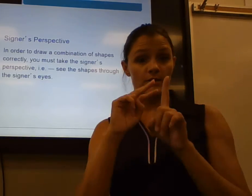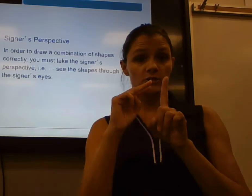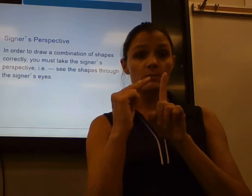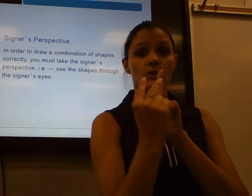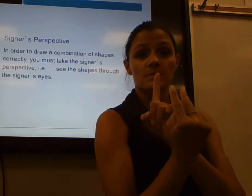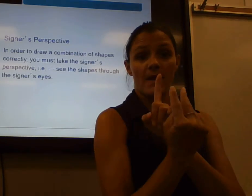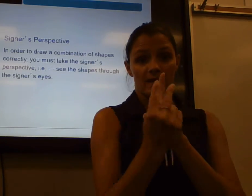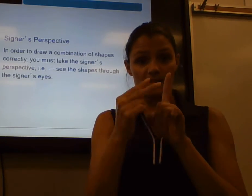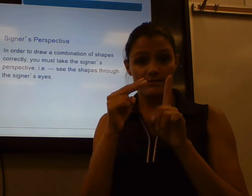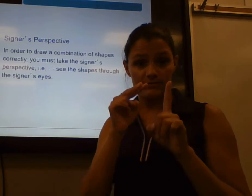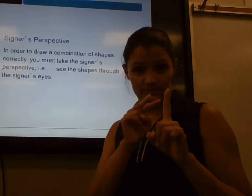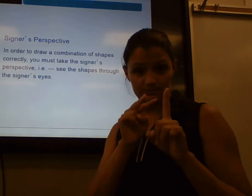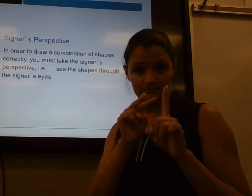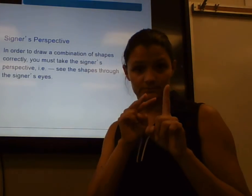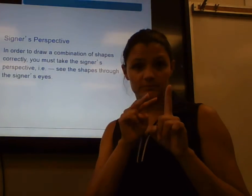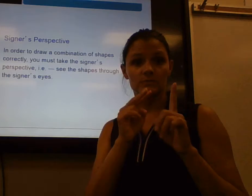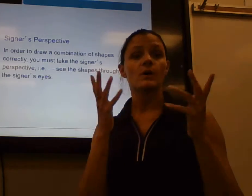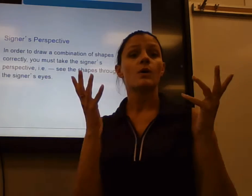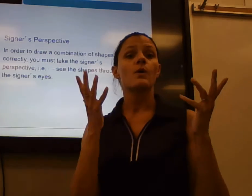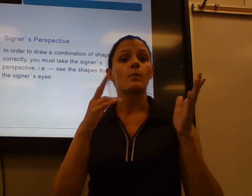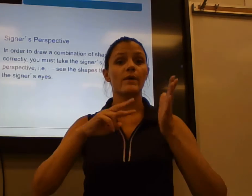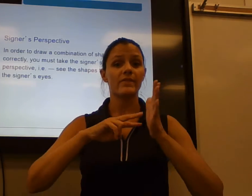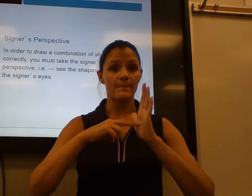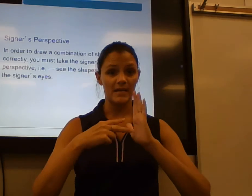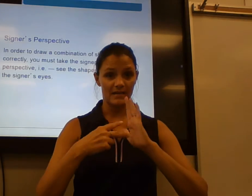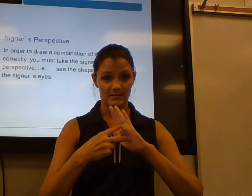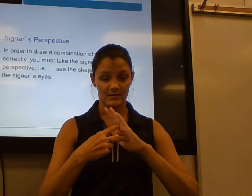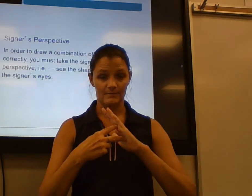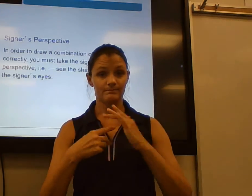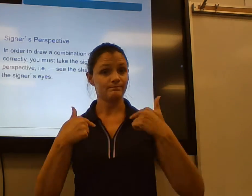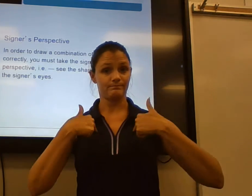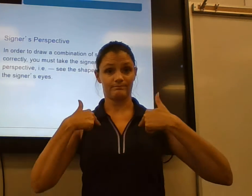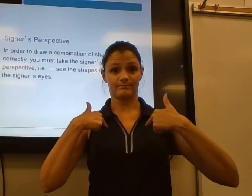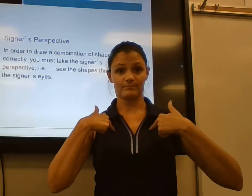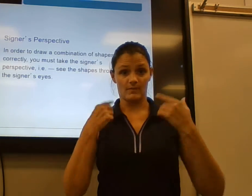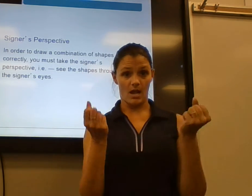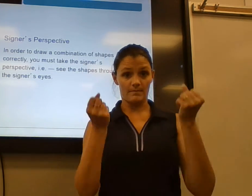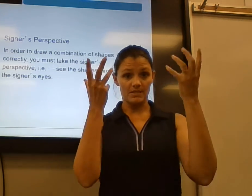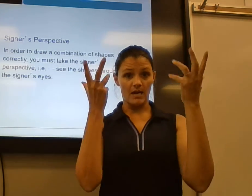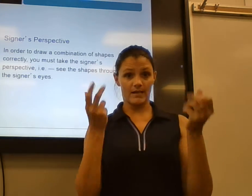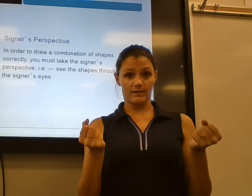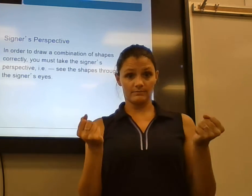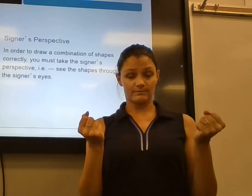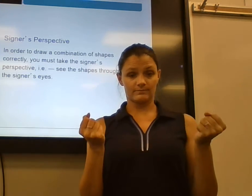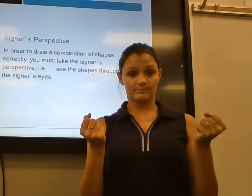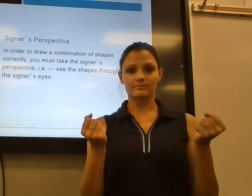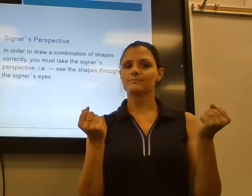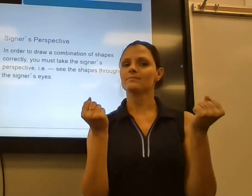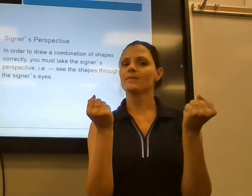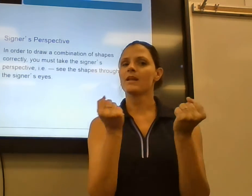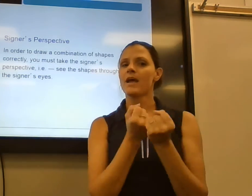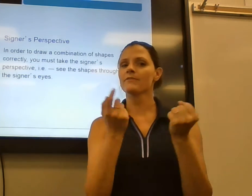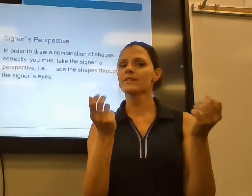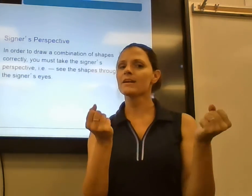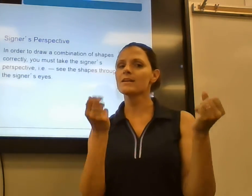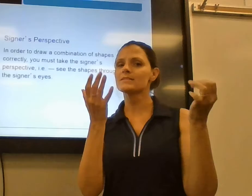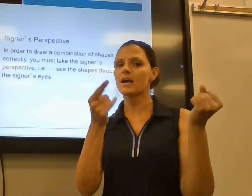Signer's perspective. What that means. I'm signing. Everything I sign